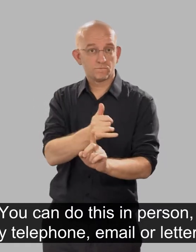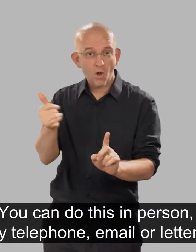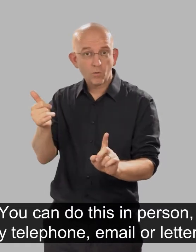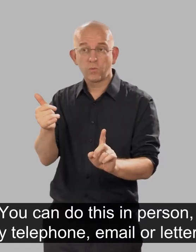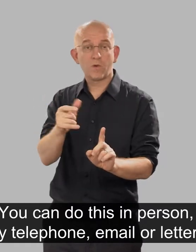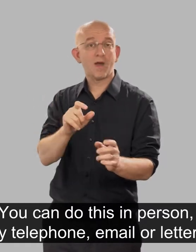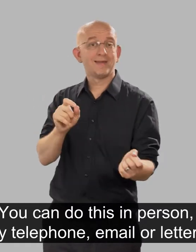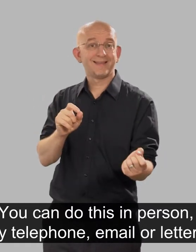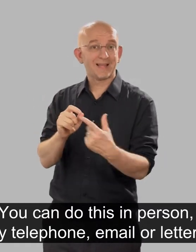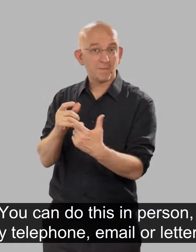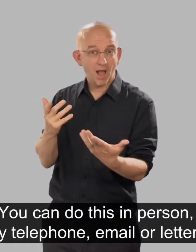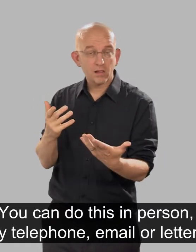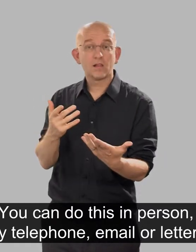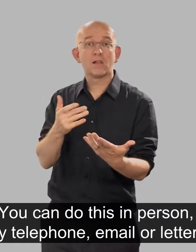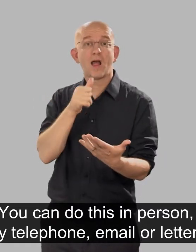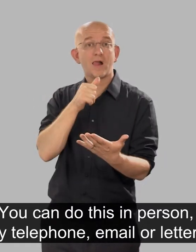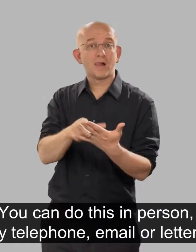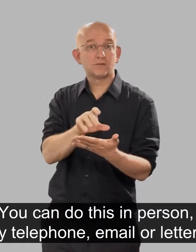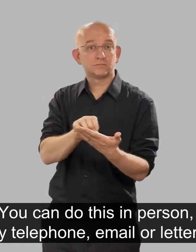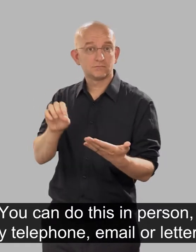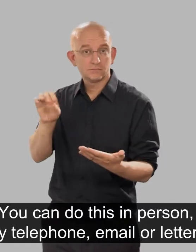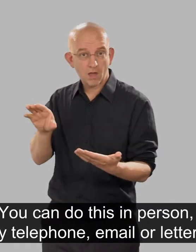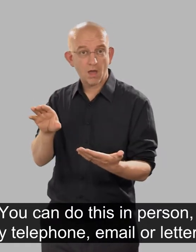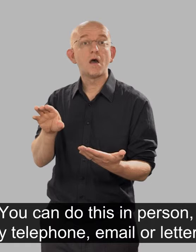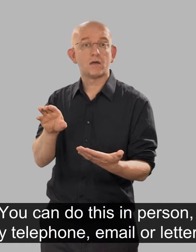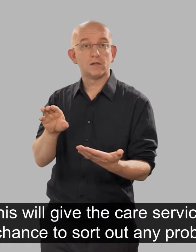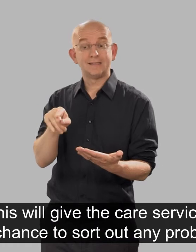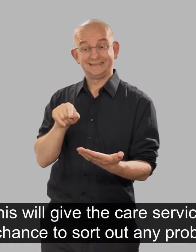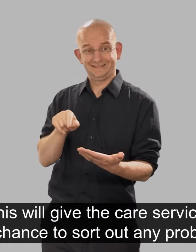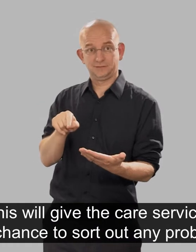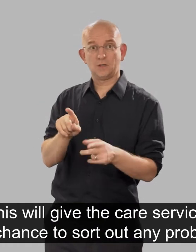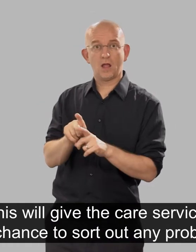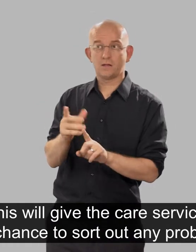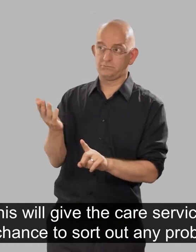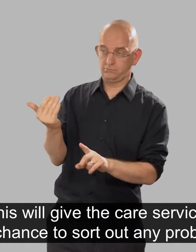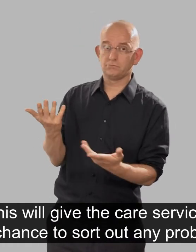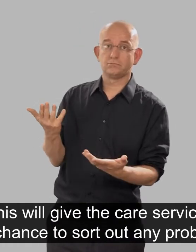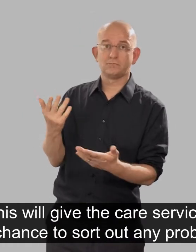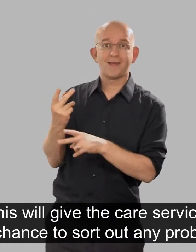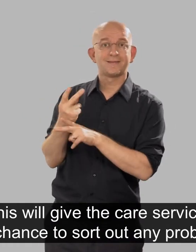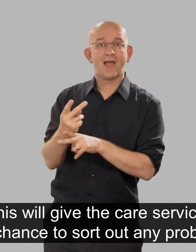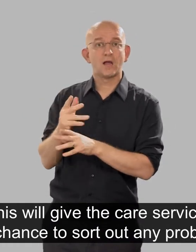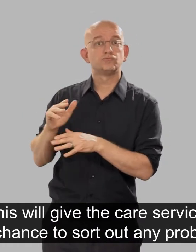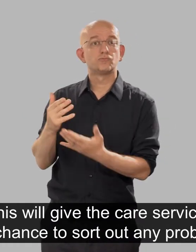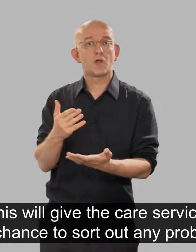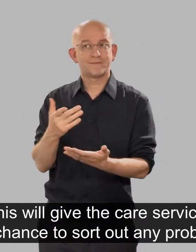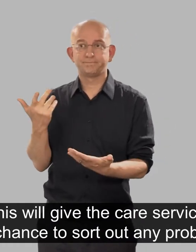person, by telephone, email or letter. This will give the care service